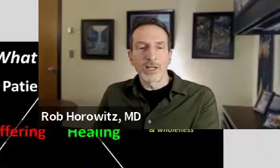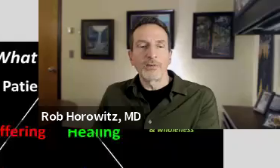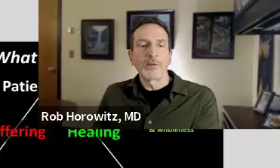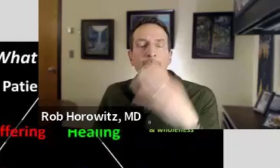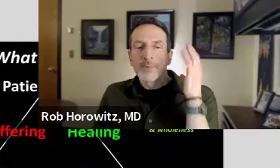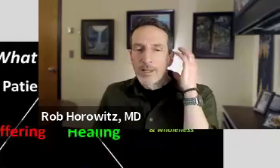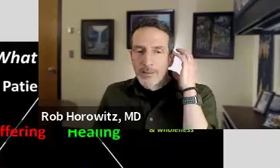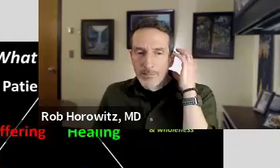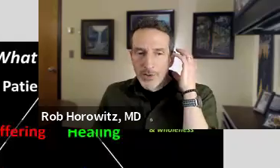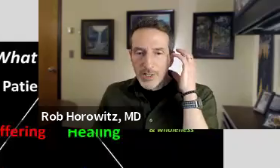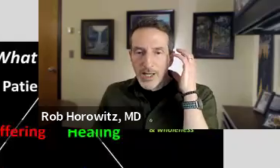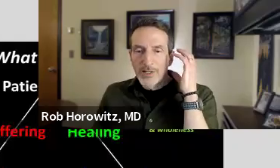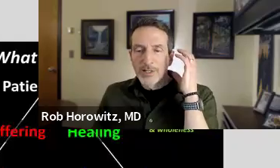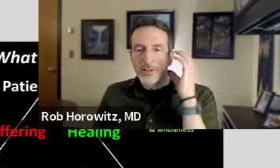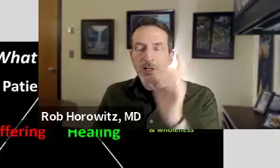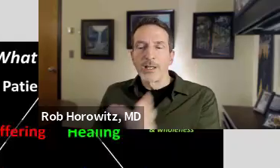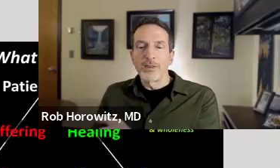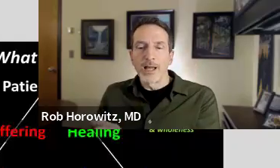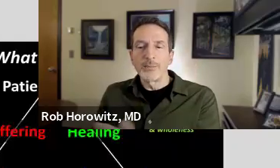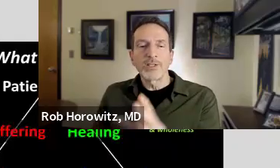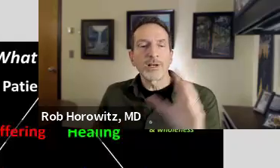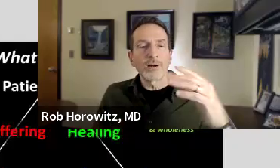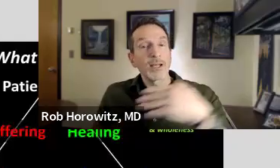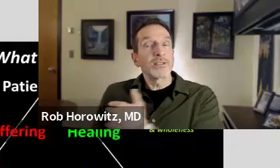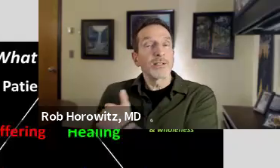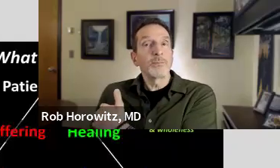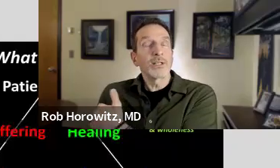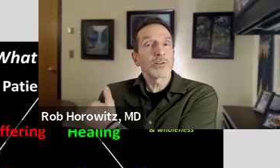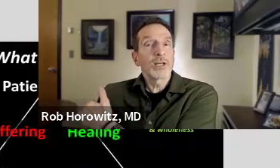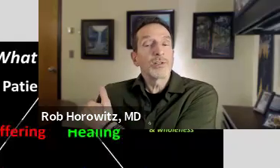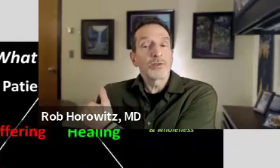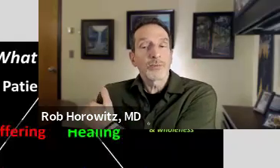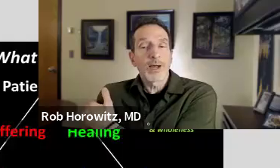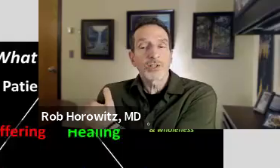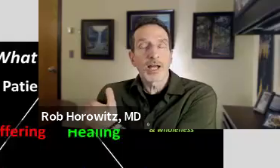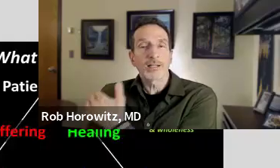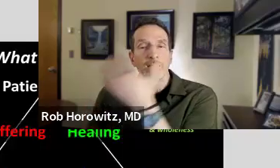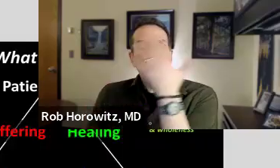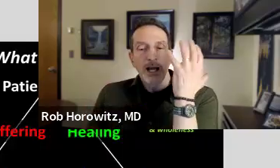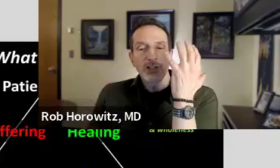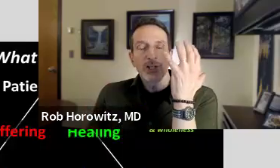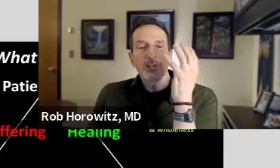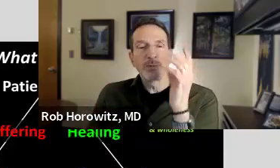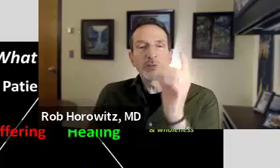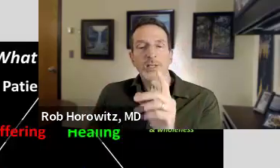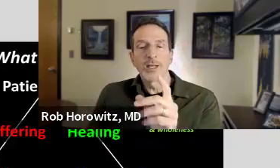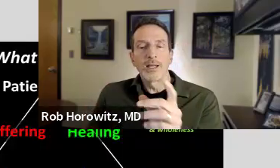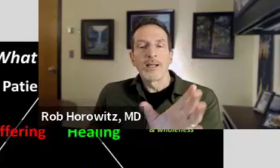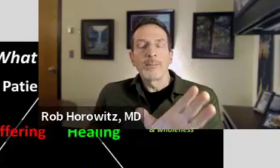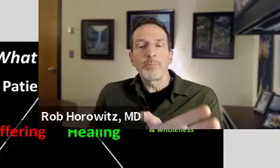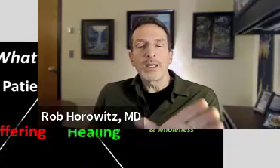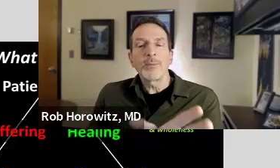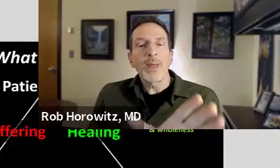wearing eye shades, music on the ears. The elements here are medicine administration, usually by shot, eye shades and